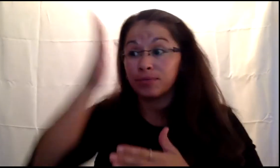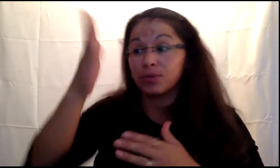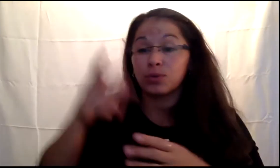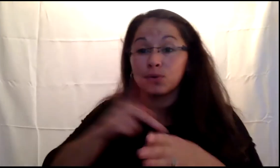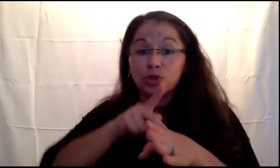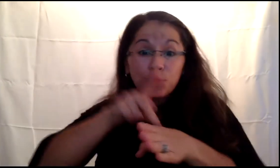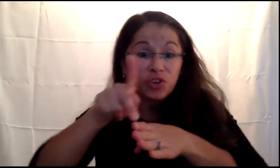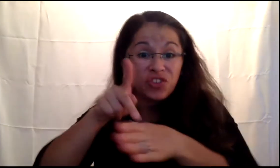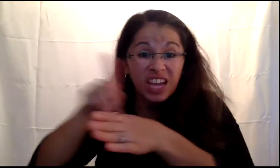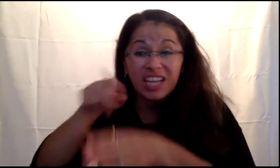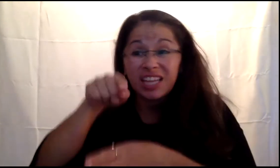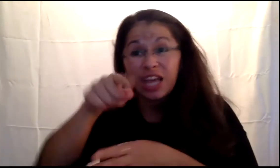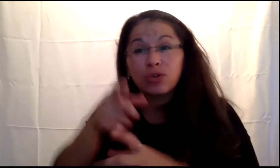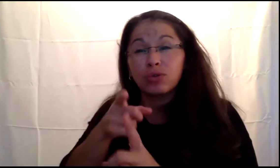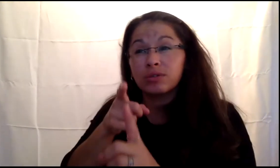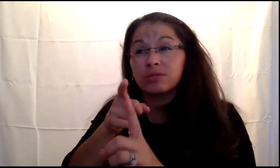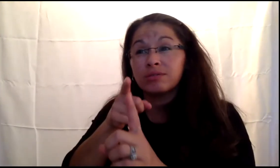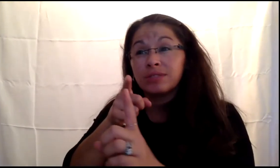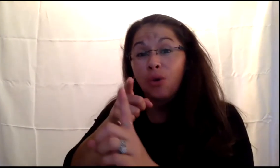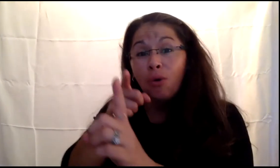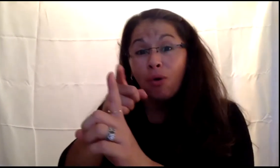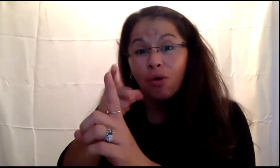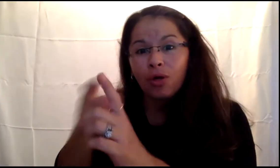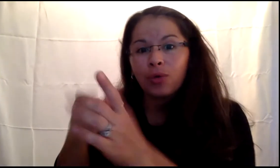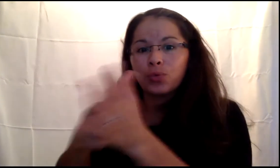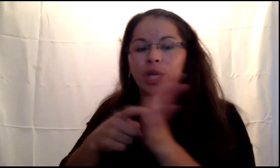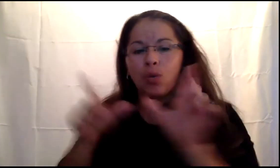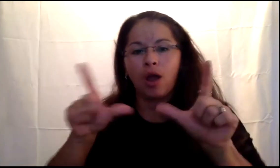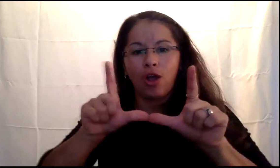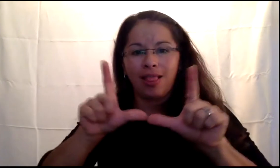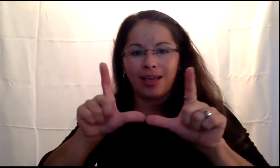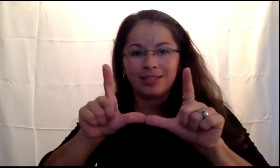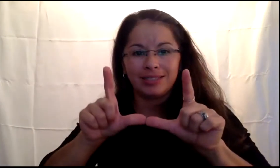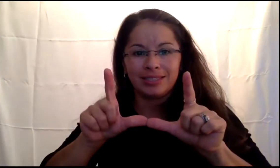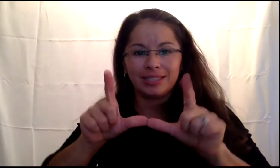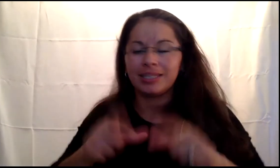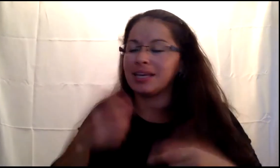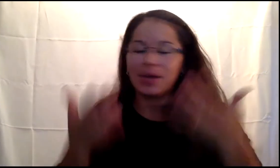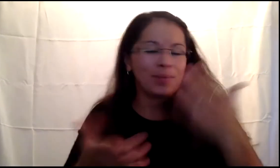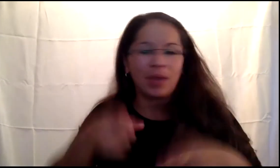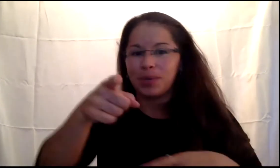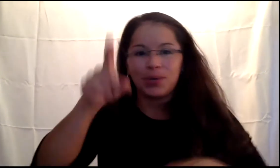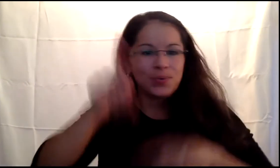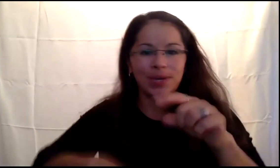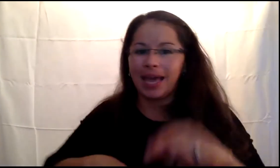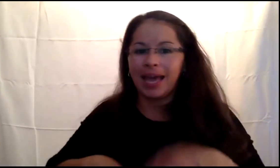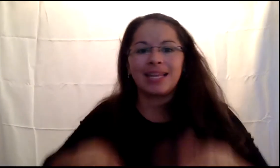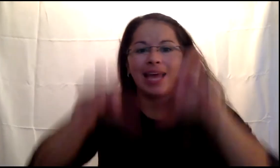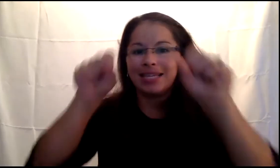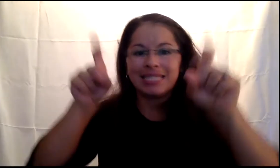at that require having a license, that at this point you may not be able to sit for that licensing exam because of your status. But